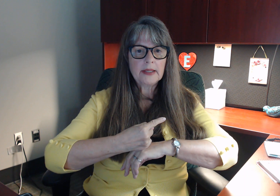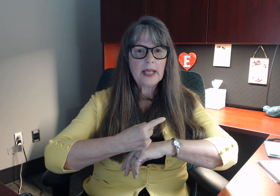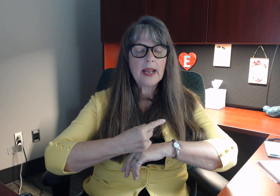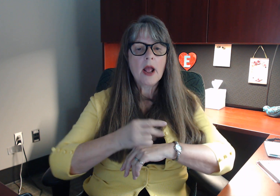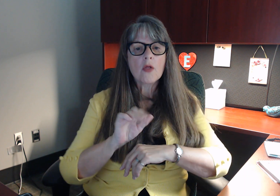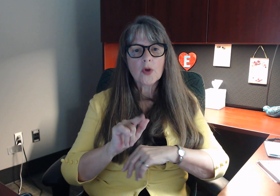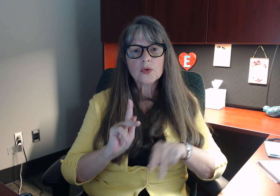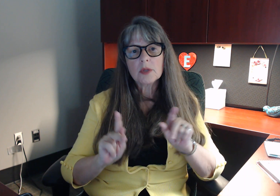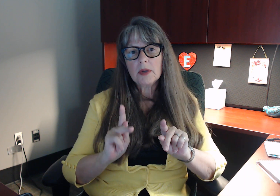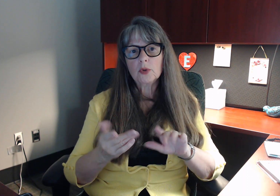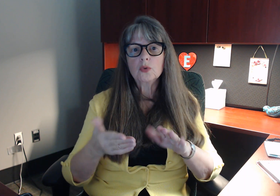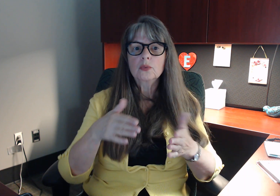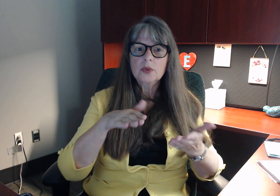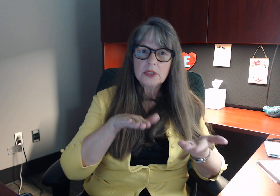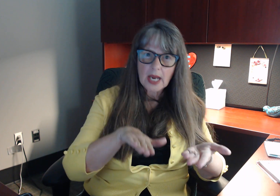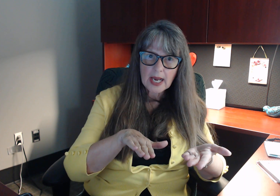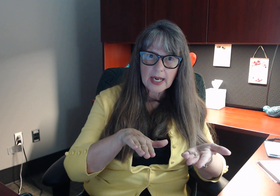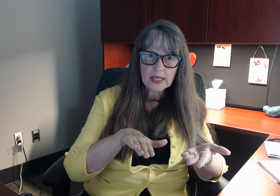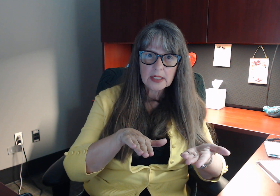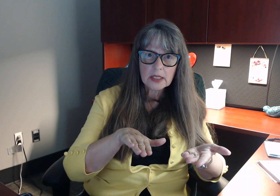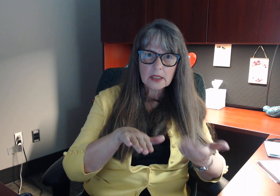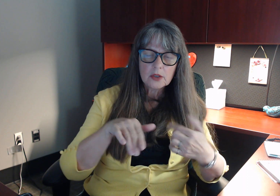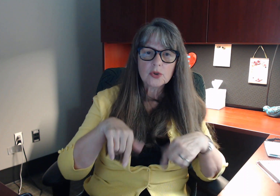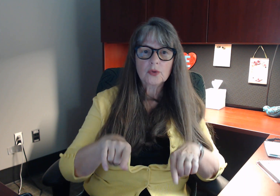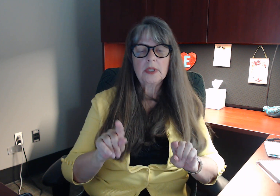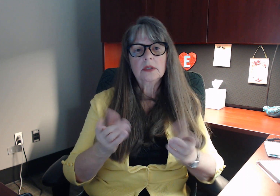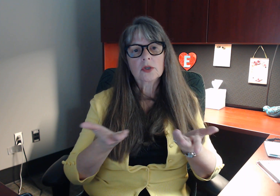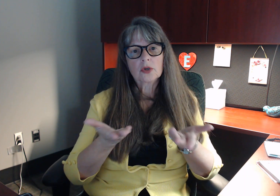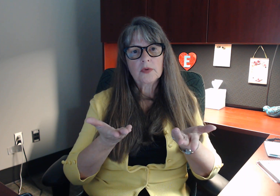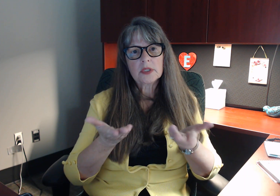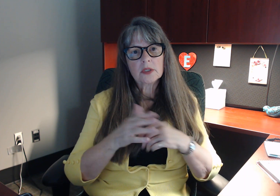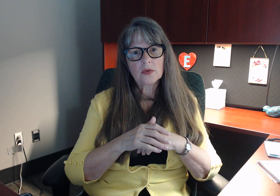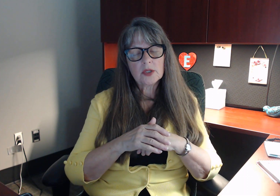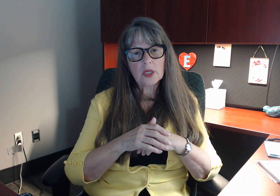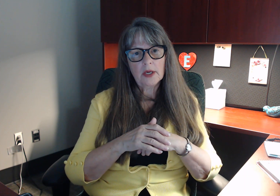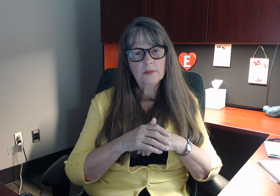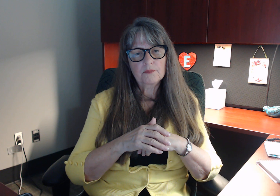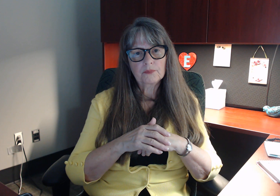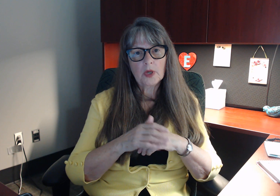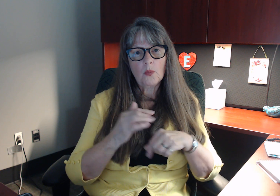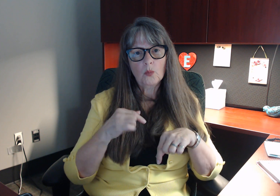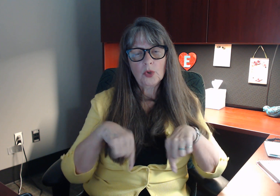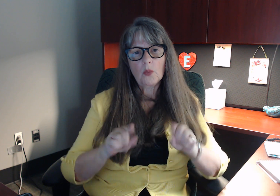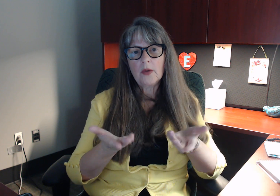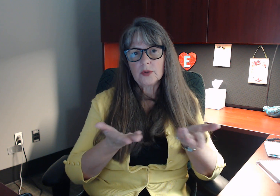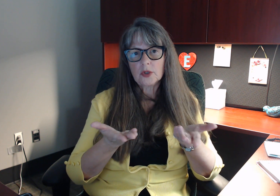Day, those are the people who died during the service. So that's while they're serving in